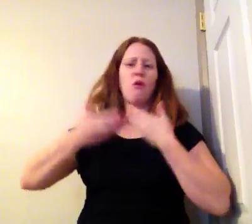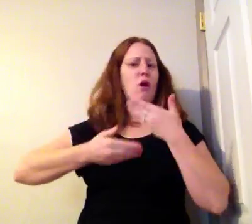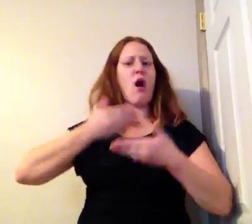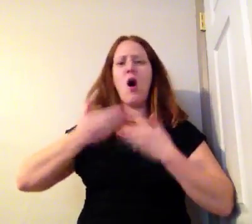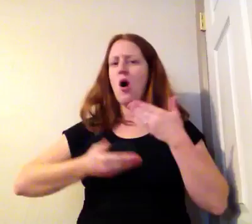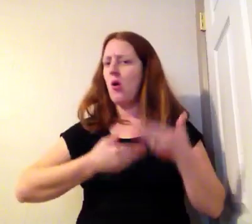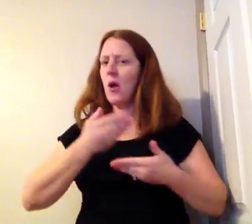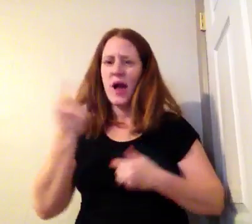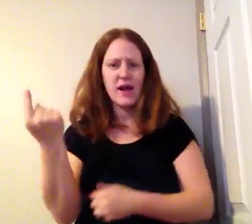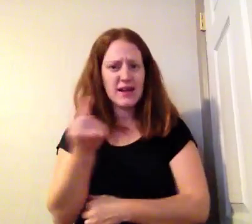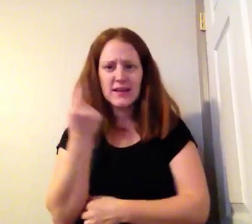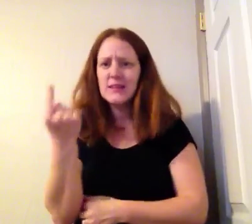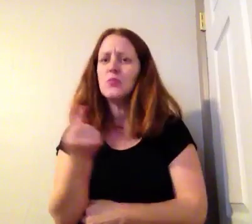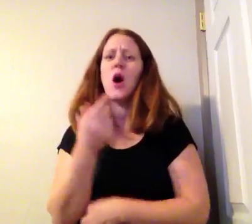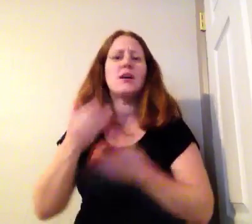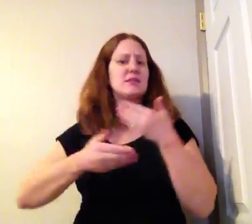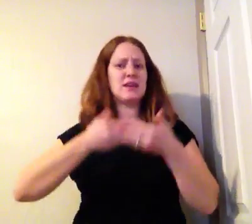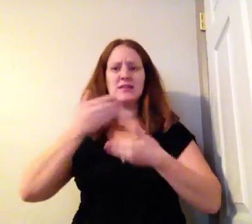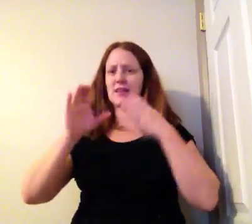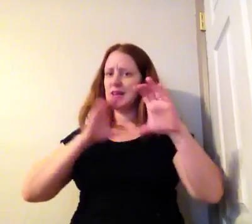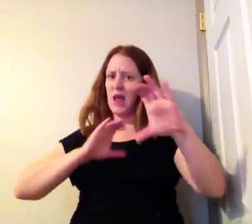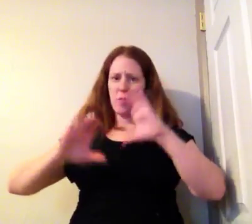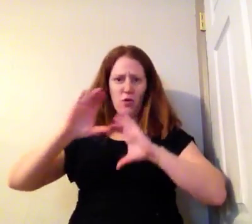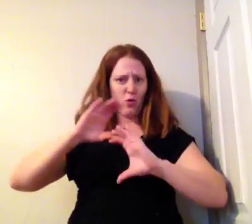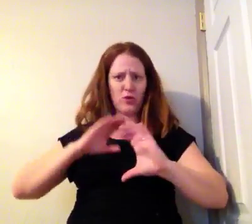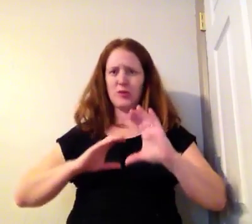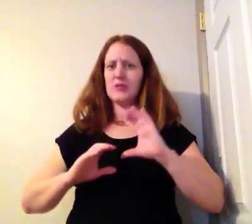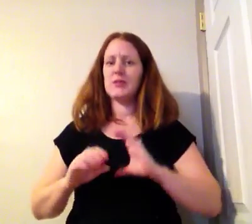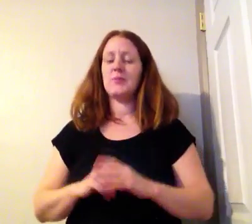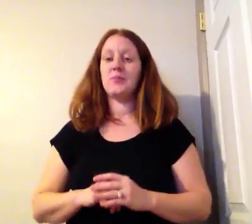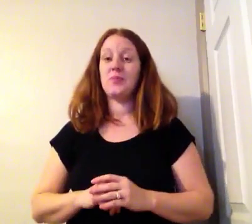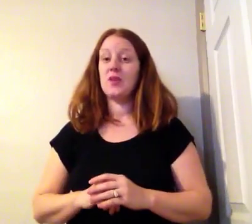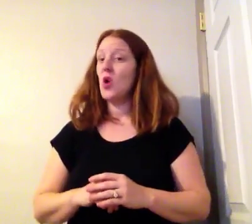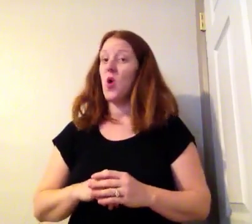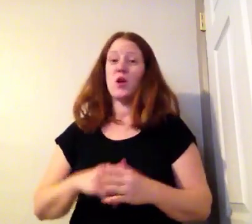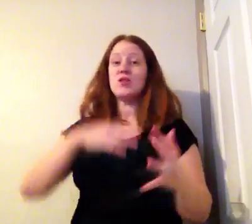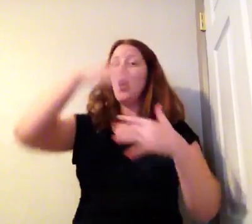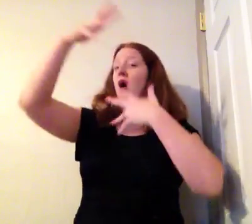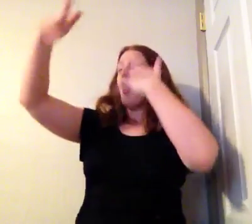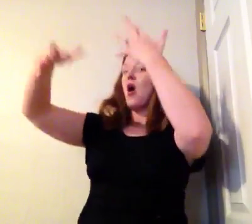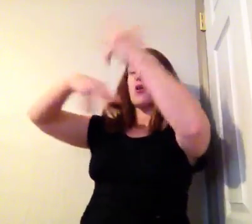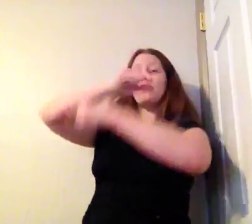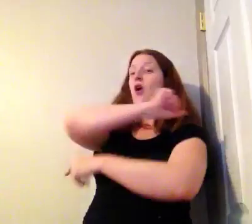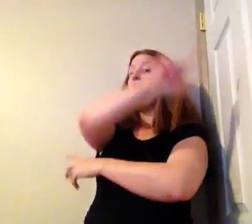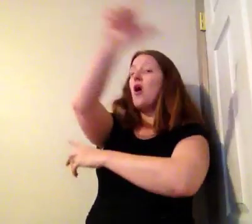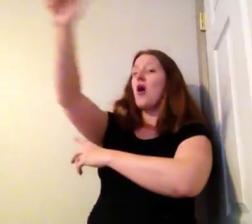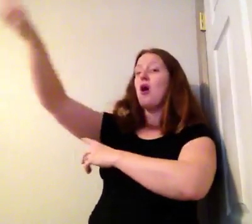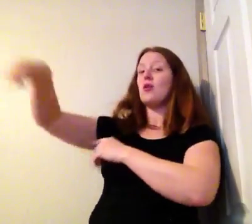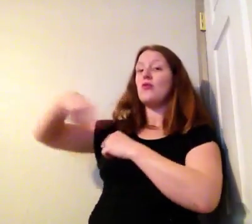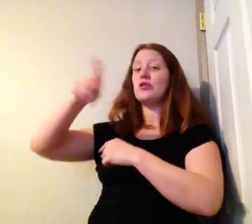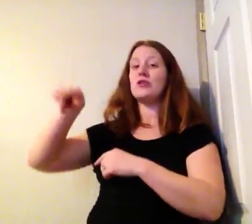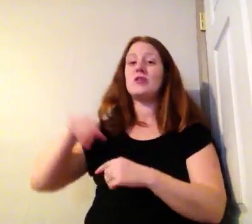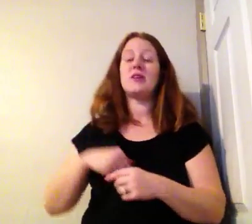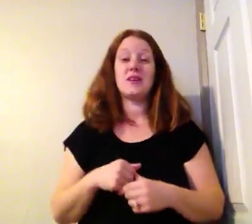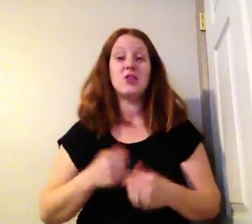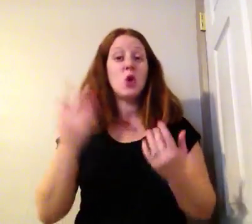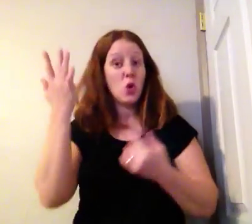reactions for that to do. So chemistry is omnipresent, it's everywhere, and this is why we are here. We need to learn about